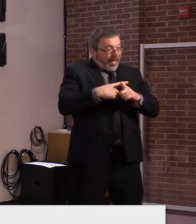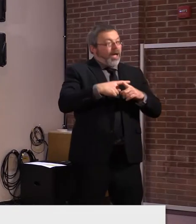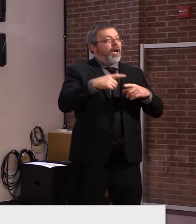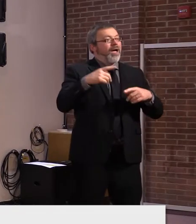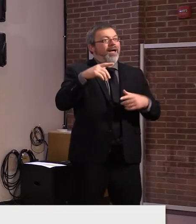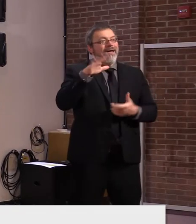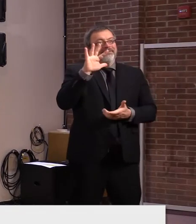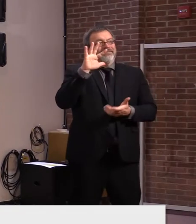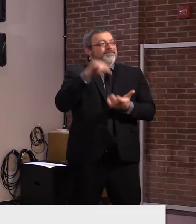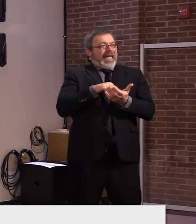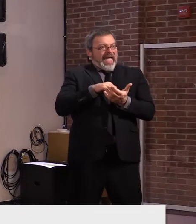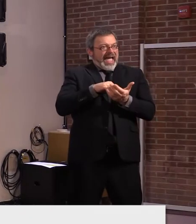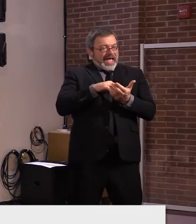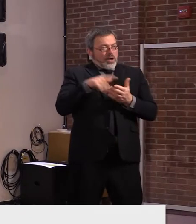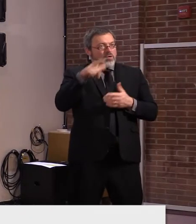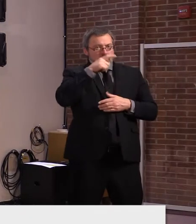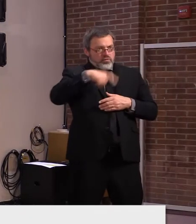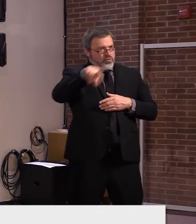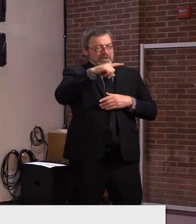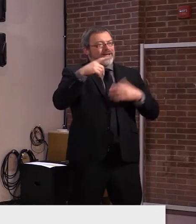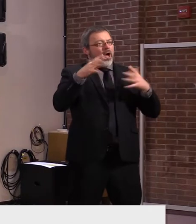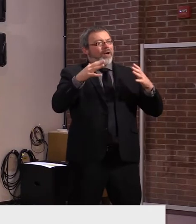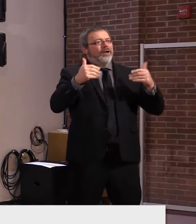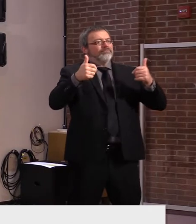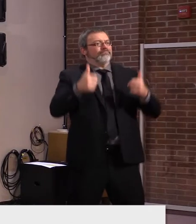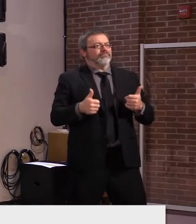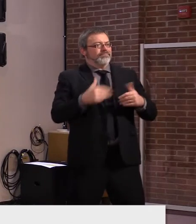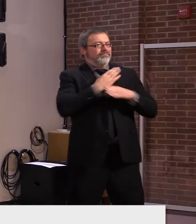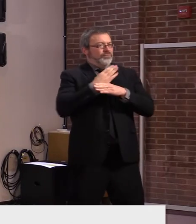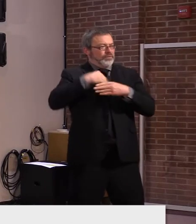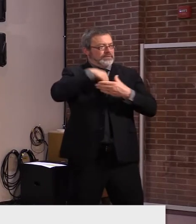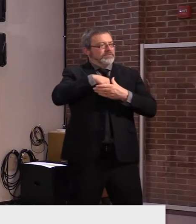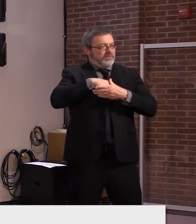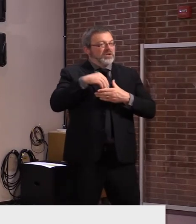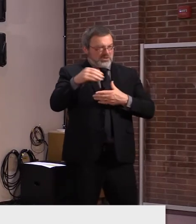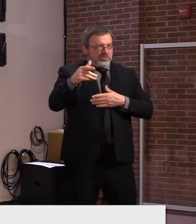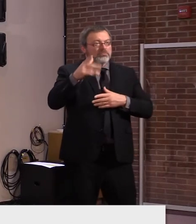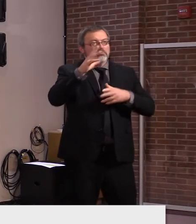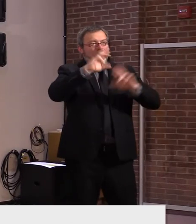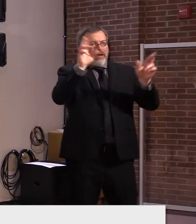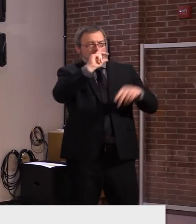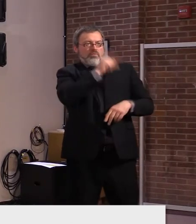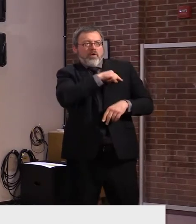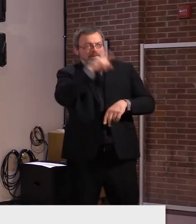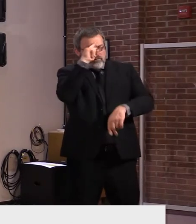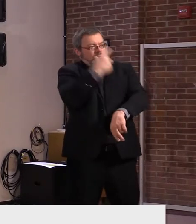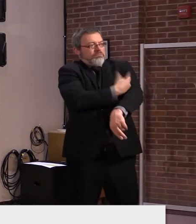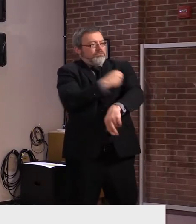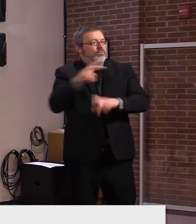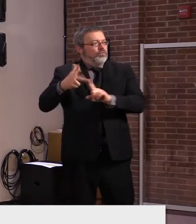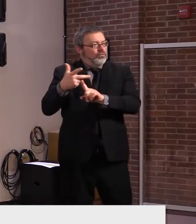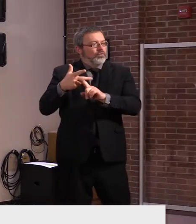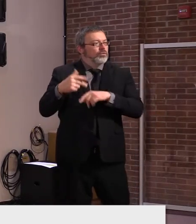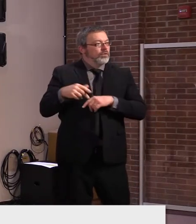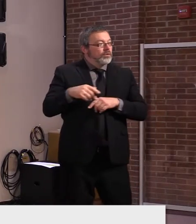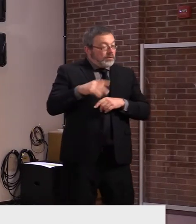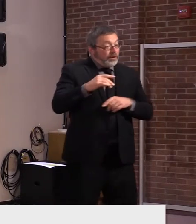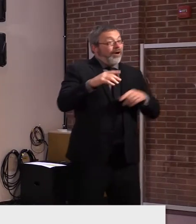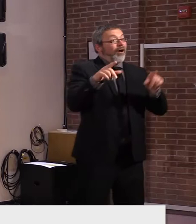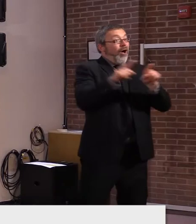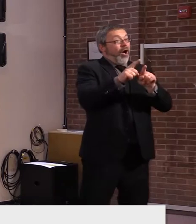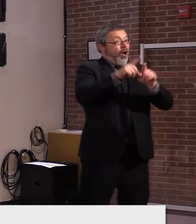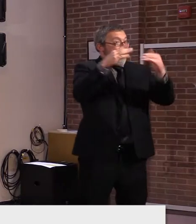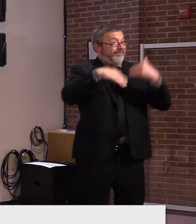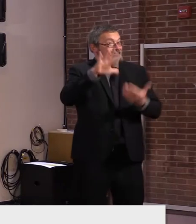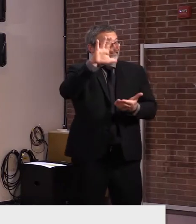weakened immune systems and have already received a third dose. An additional 5,400 people have made their